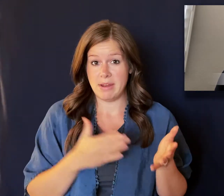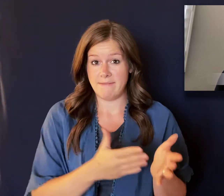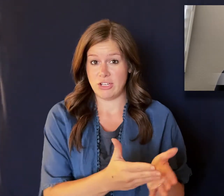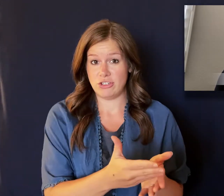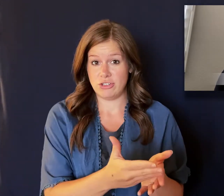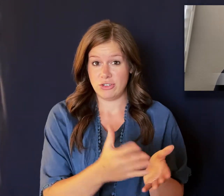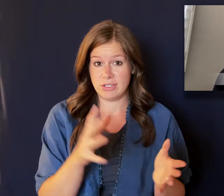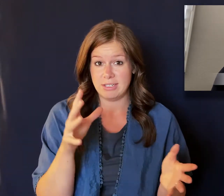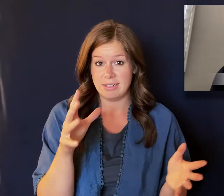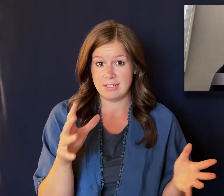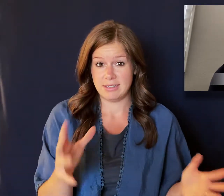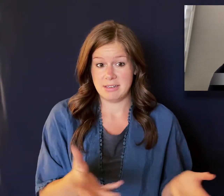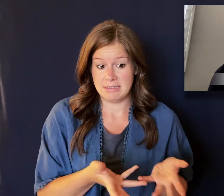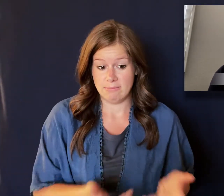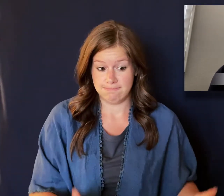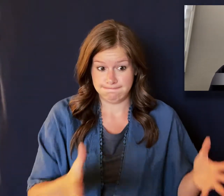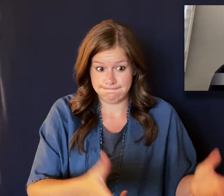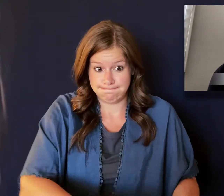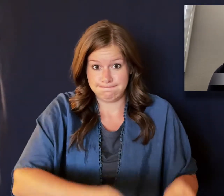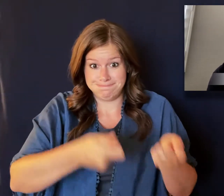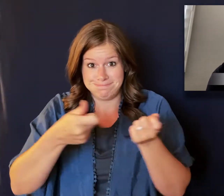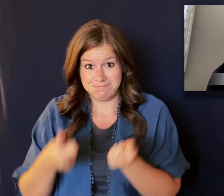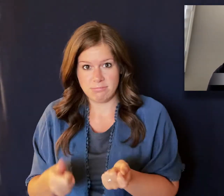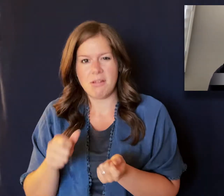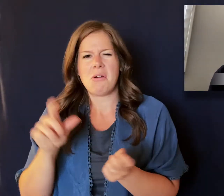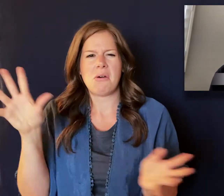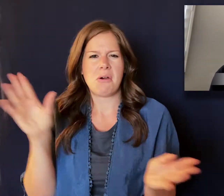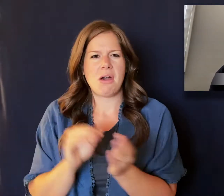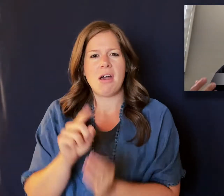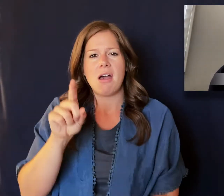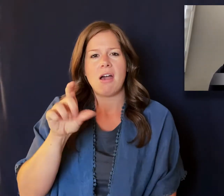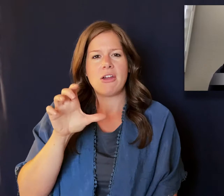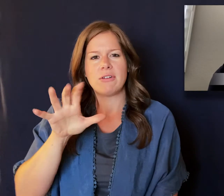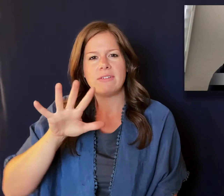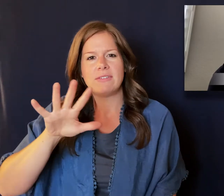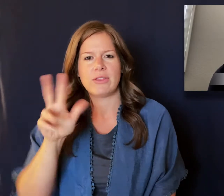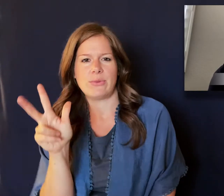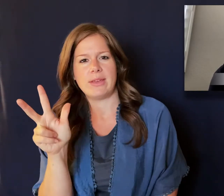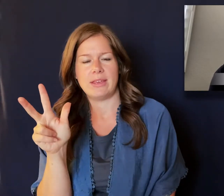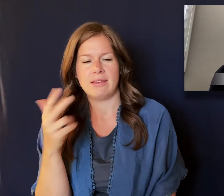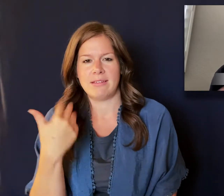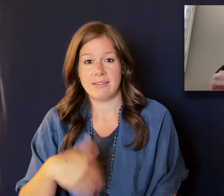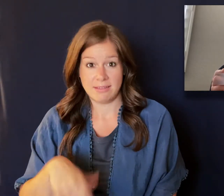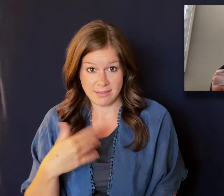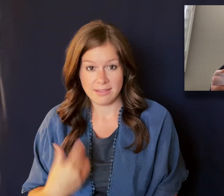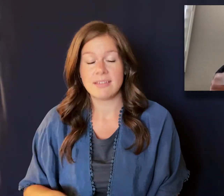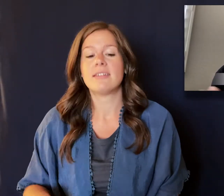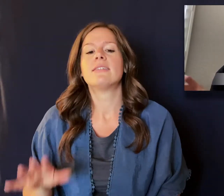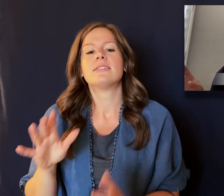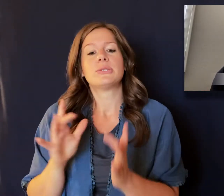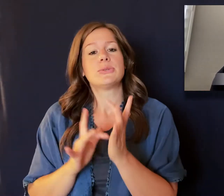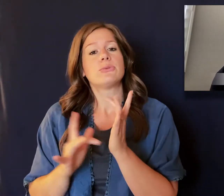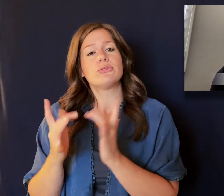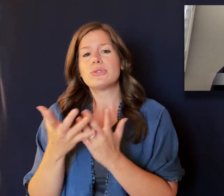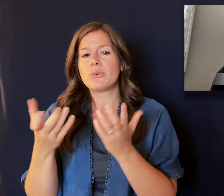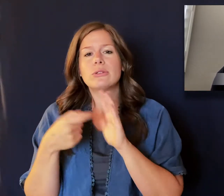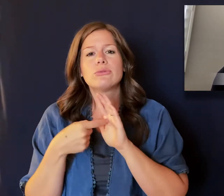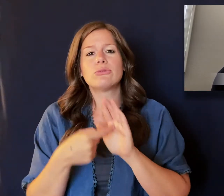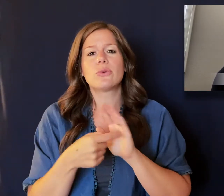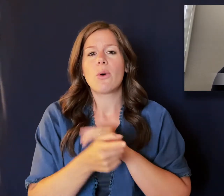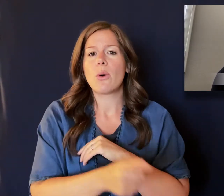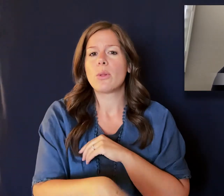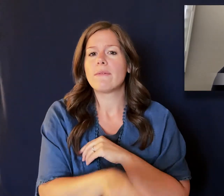miracle. And part of what's going on here is Jesus is showing them a couple of things. Number one, they were to have left their